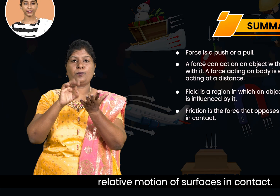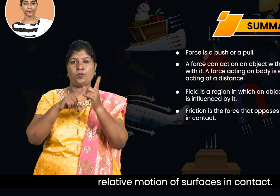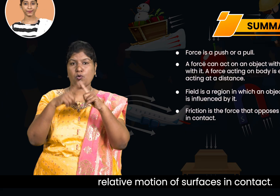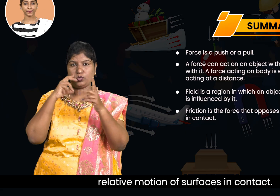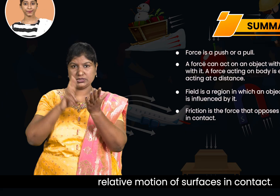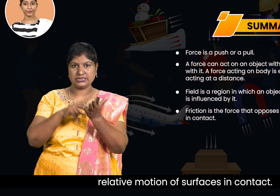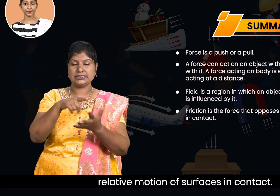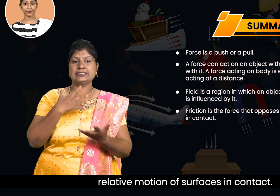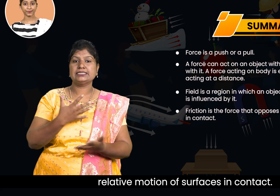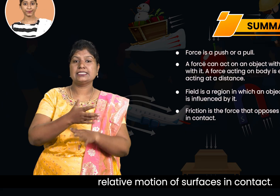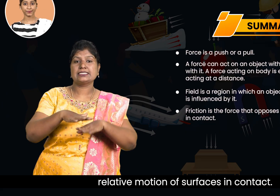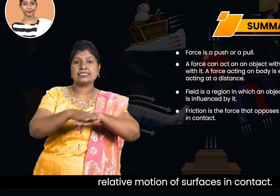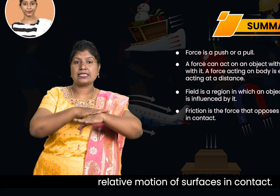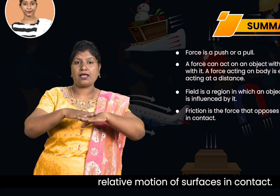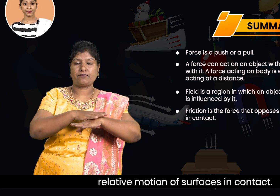contact.